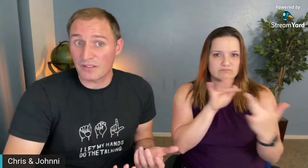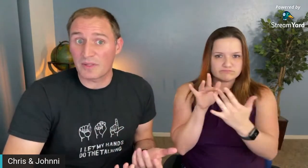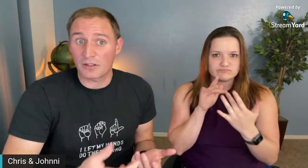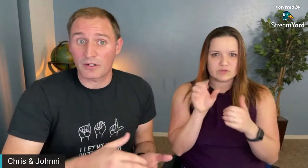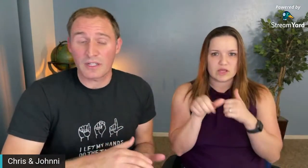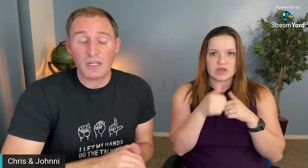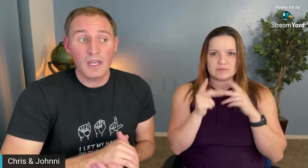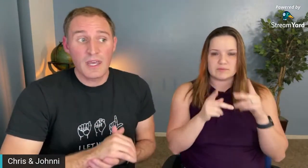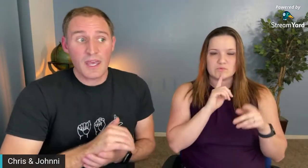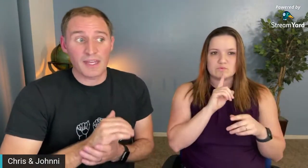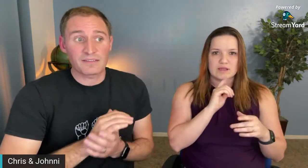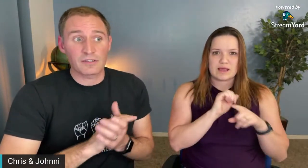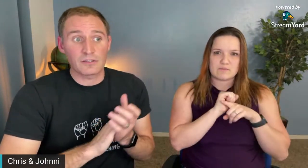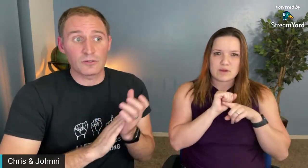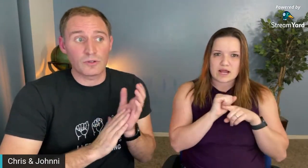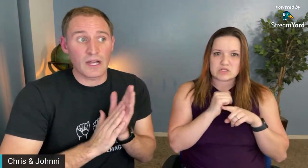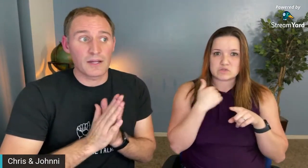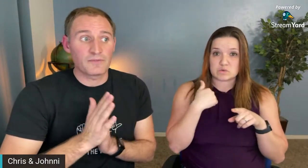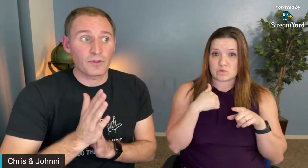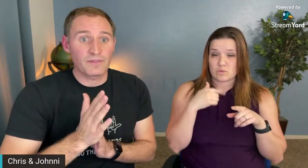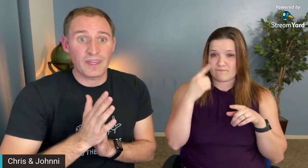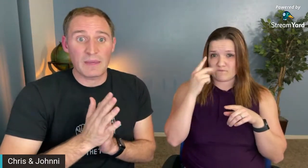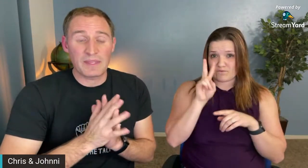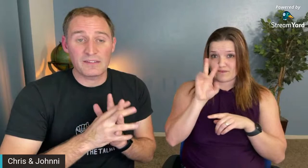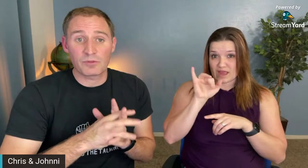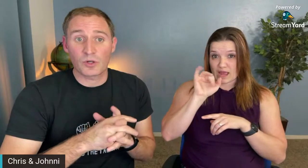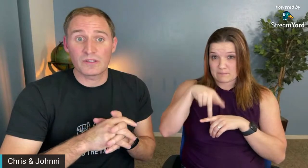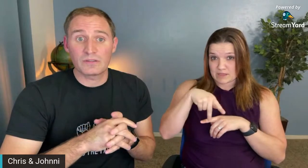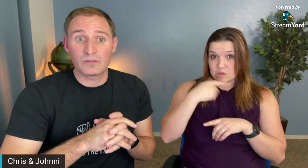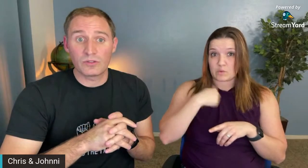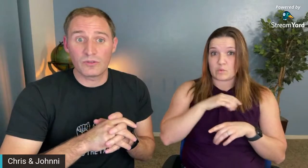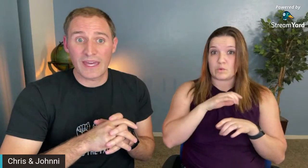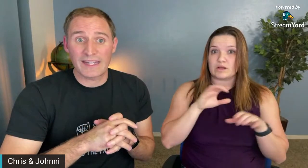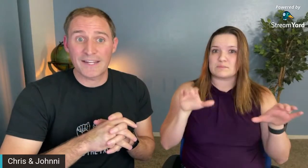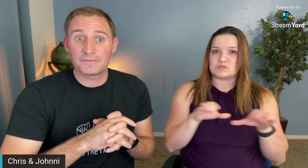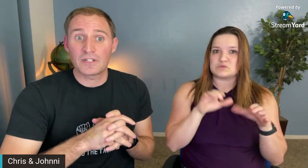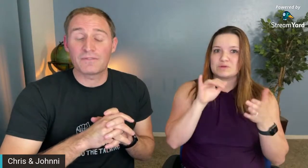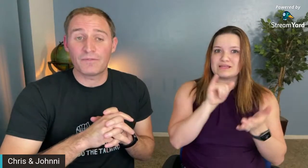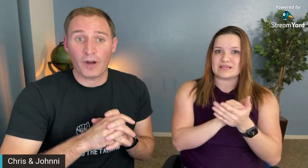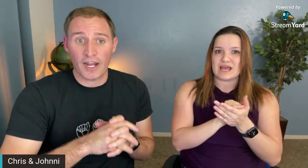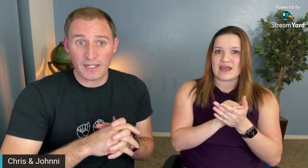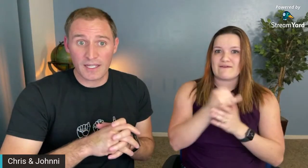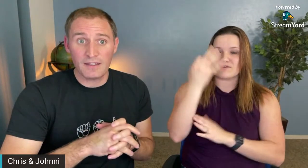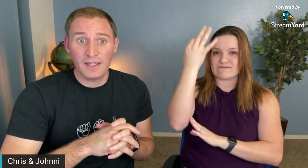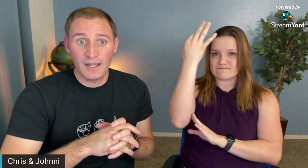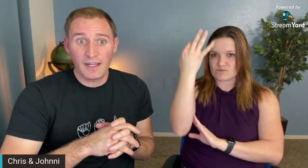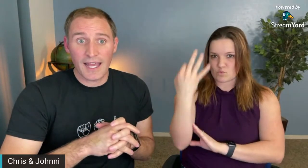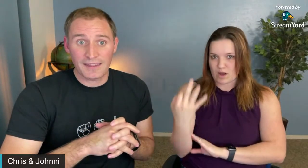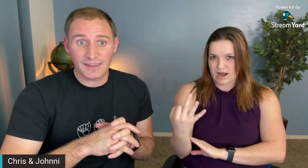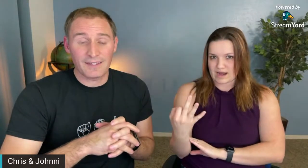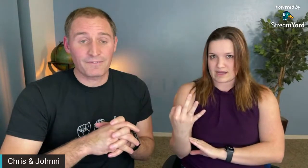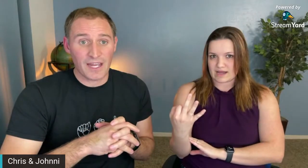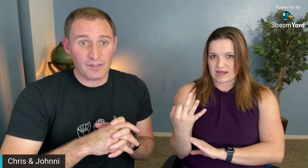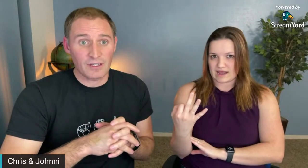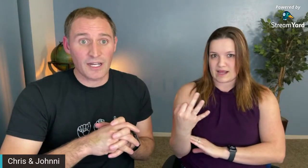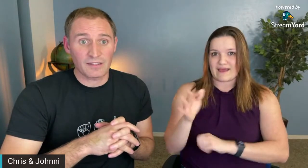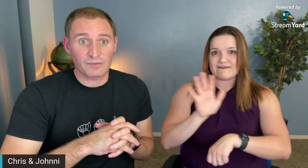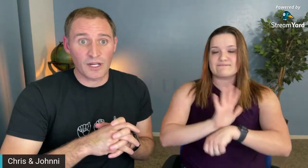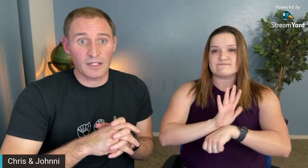you've been learning. And so for the VIPs, we're going to do that every Friday at 5 o'clock as well.